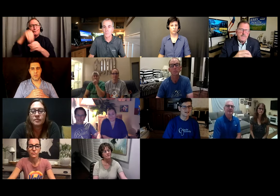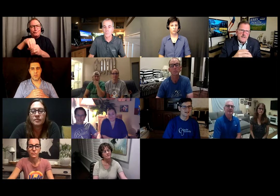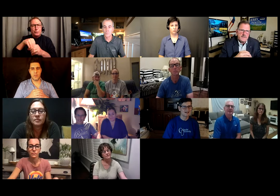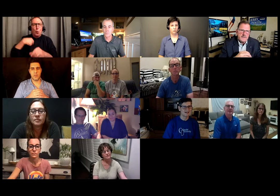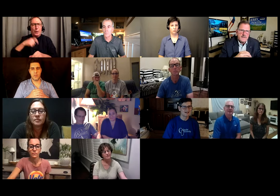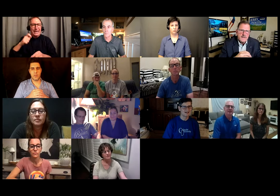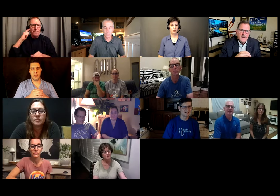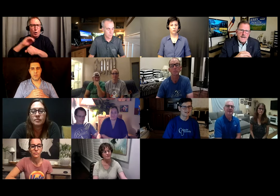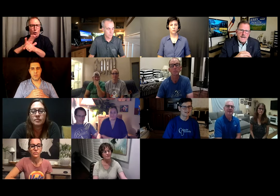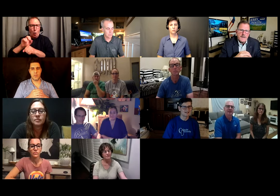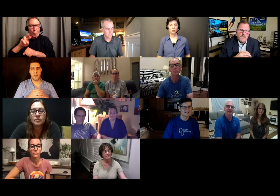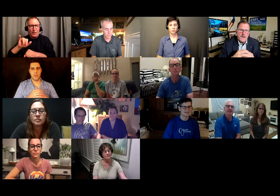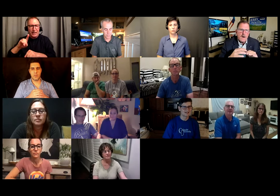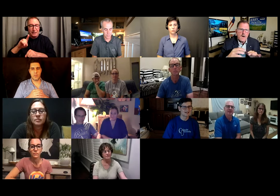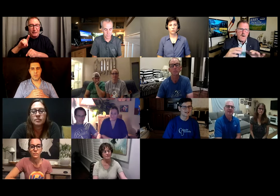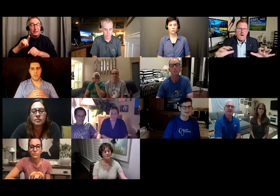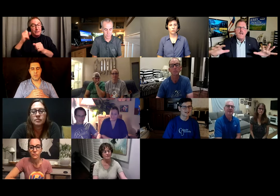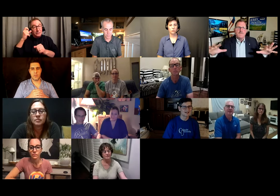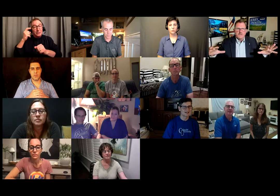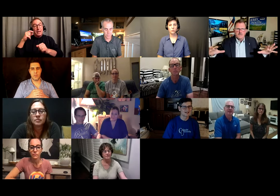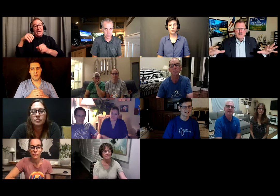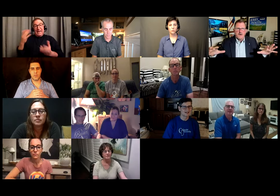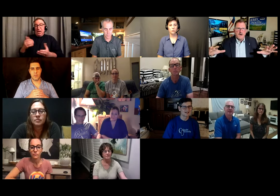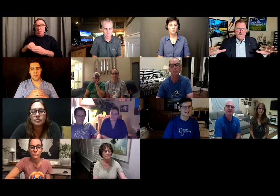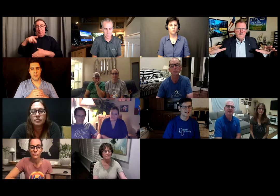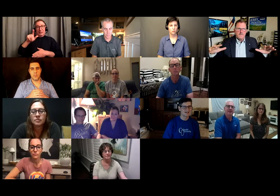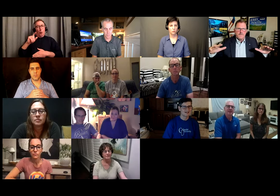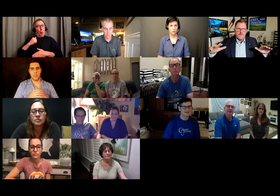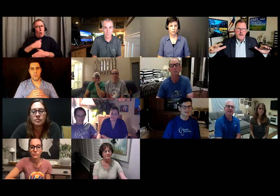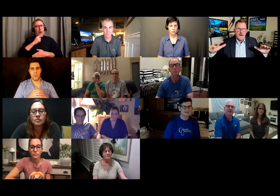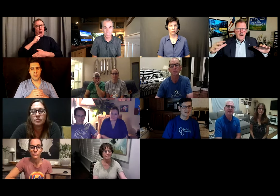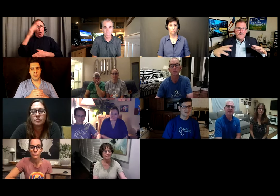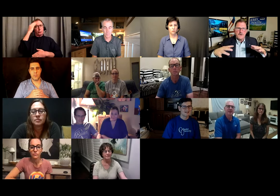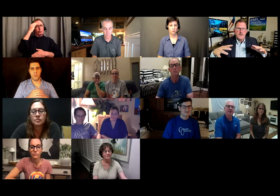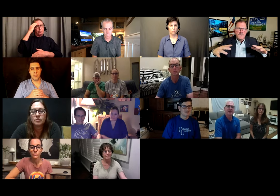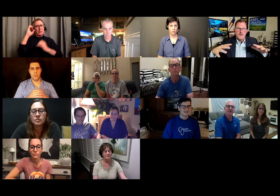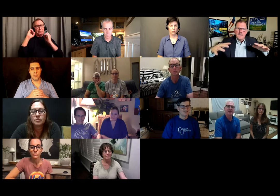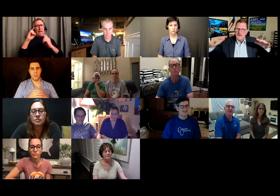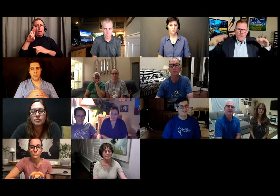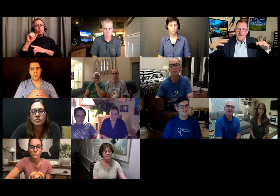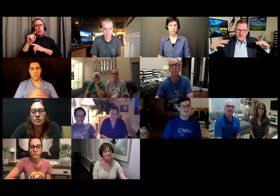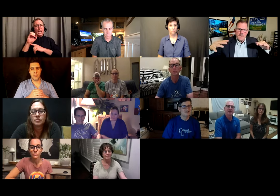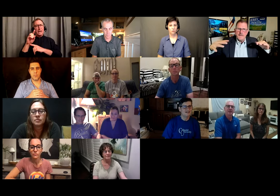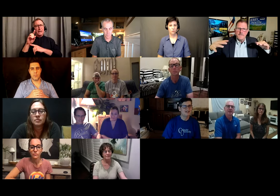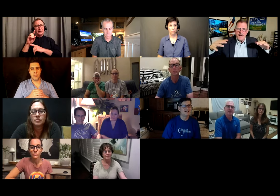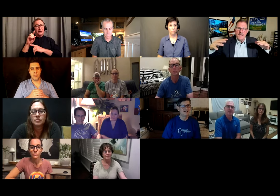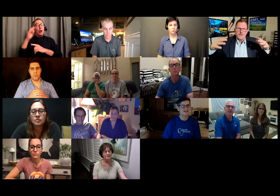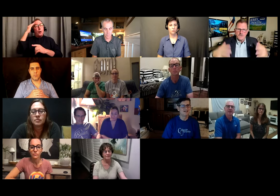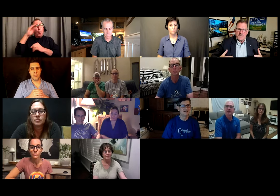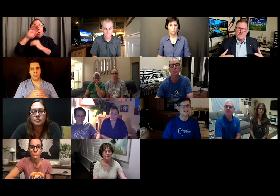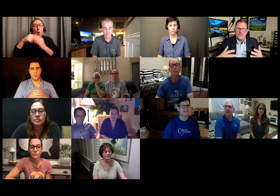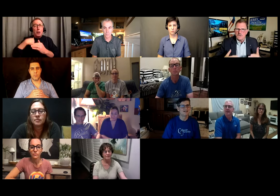community in Pleasanton, and we all of us are under COVID, right? We